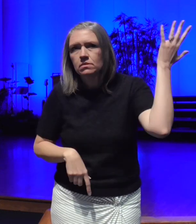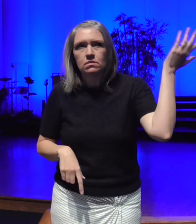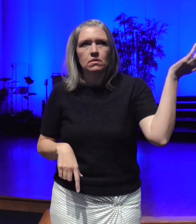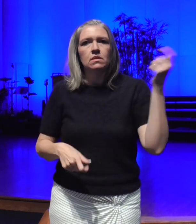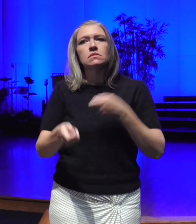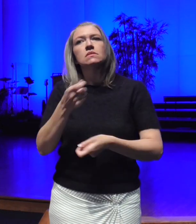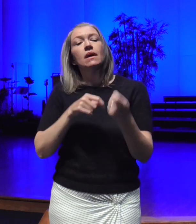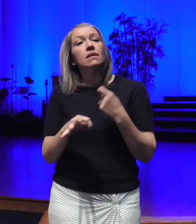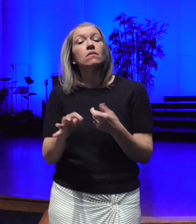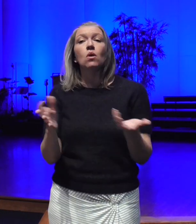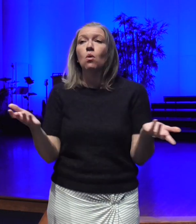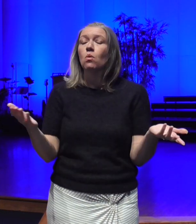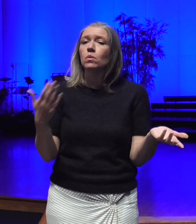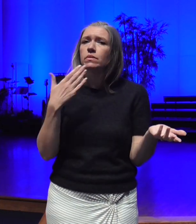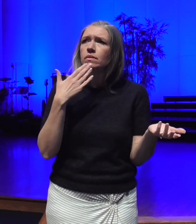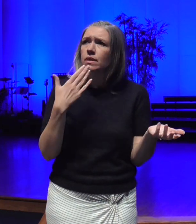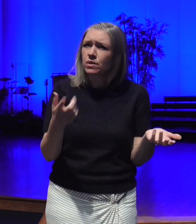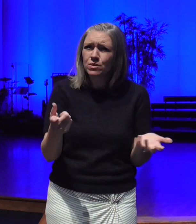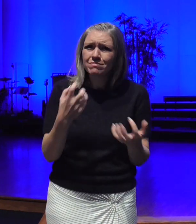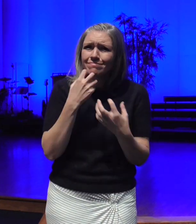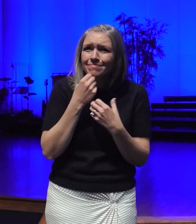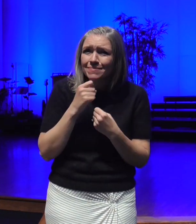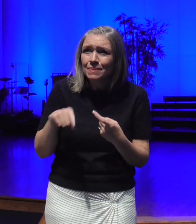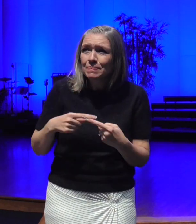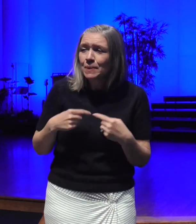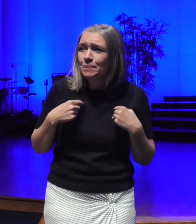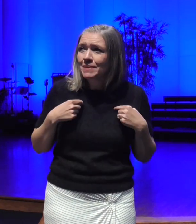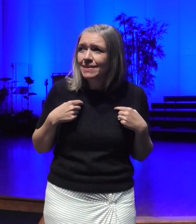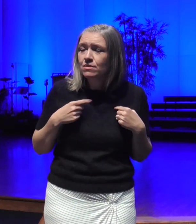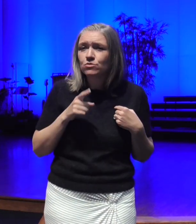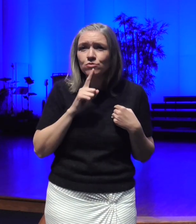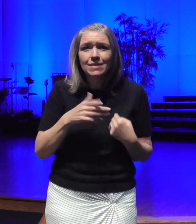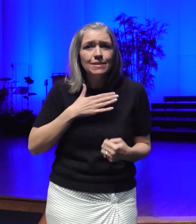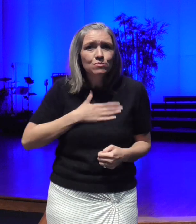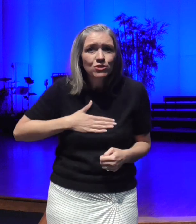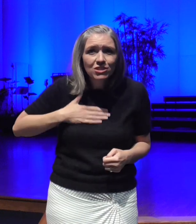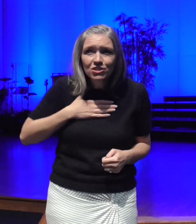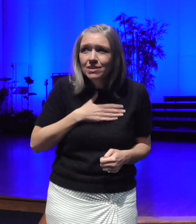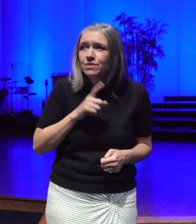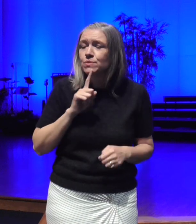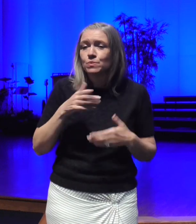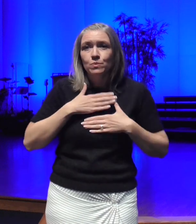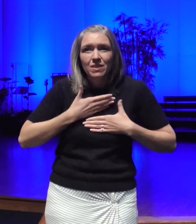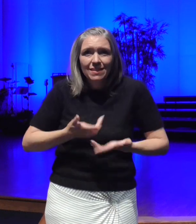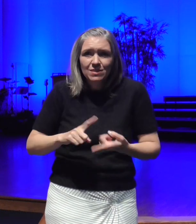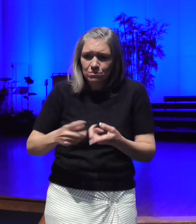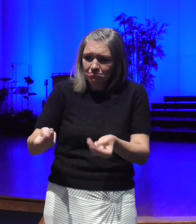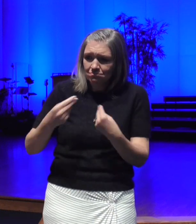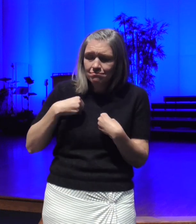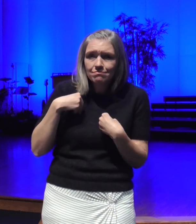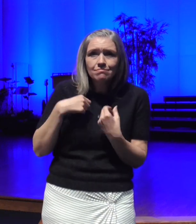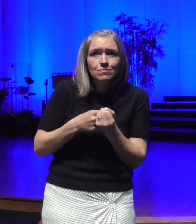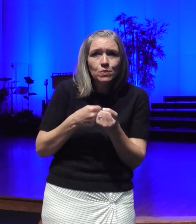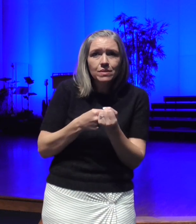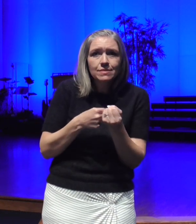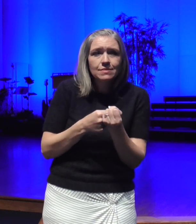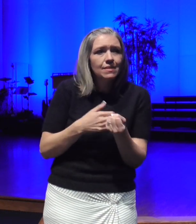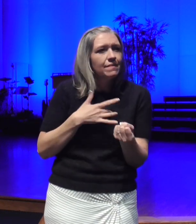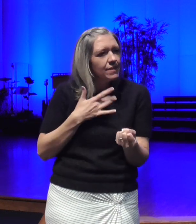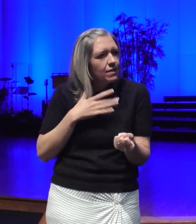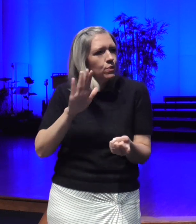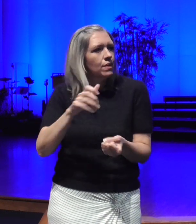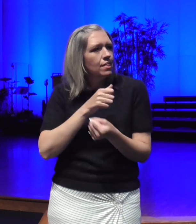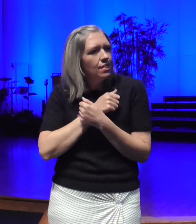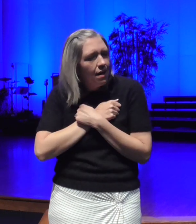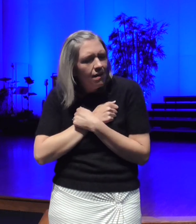Versus, wow, thank you so much for caring so much about me. I really appreciate that you are offering me support. And I feel the love in